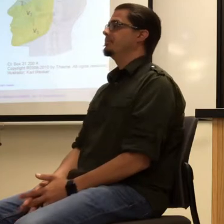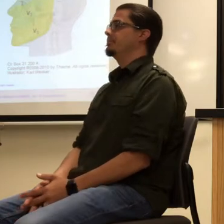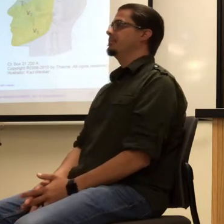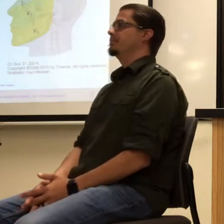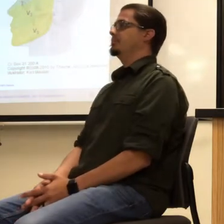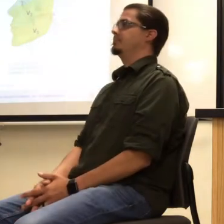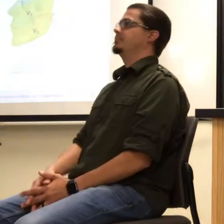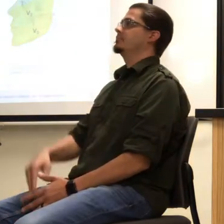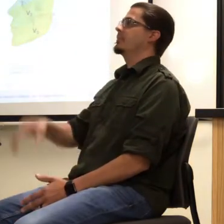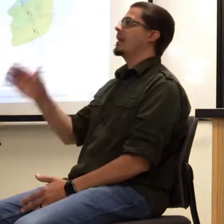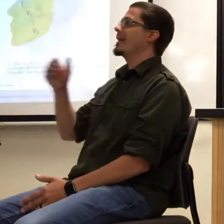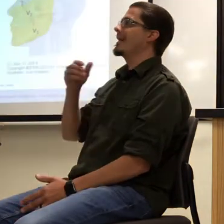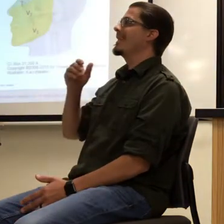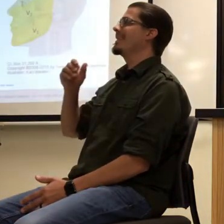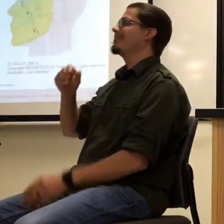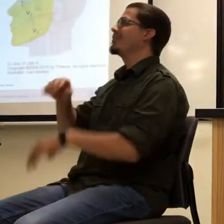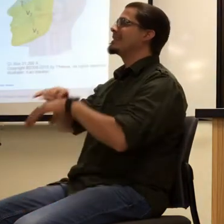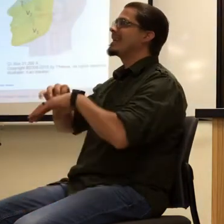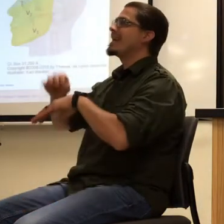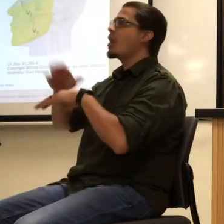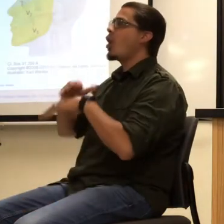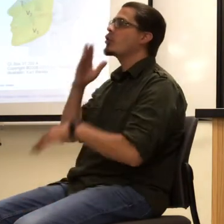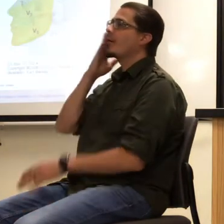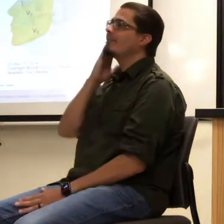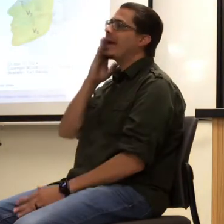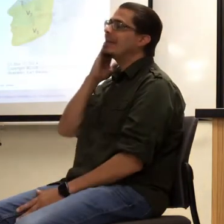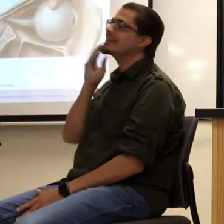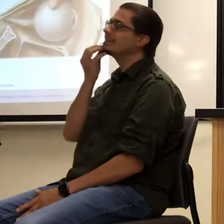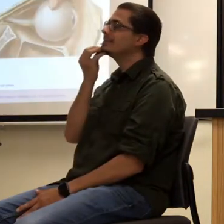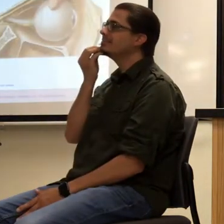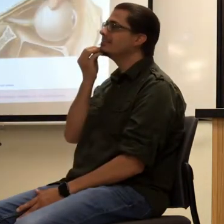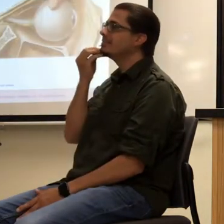of the skin of your face, basically.